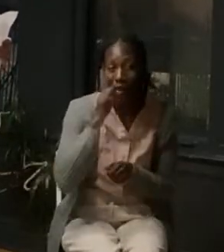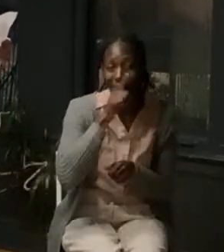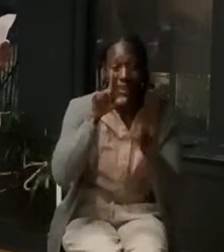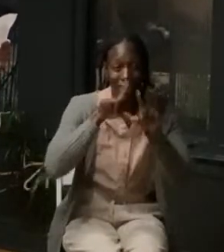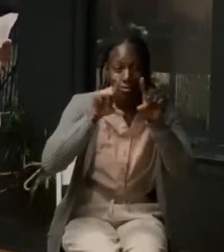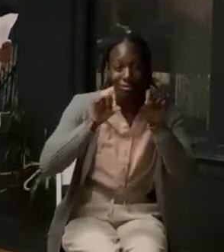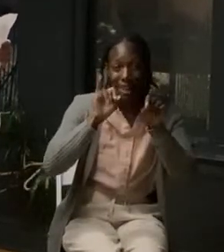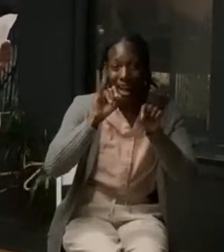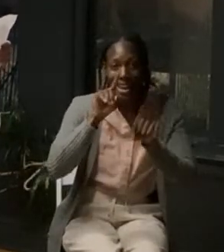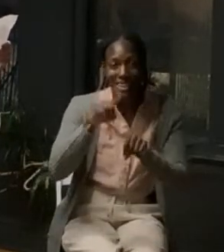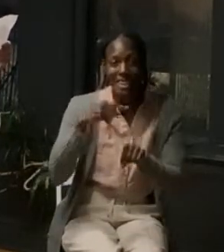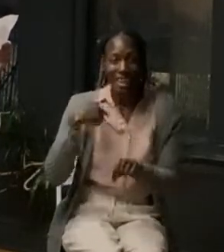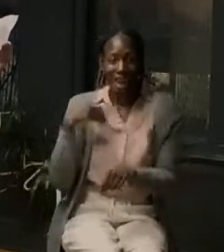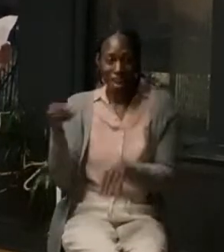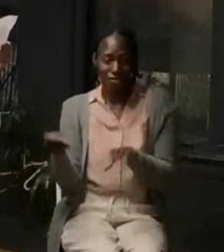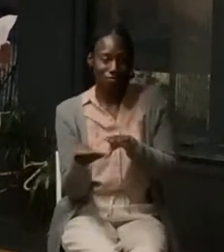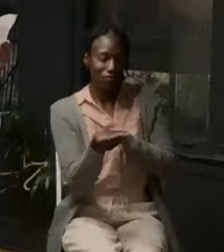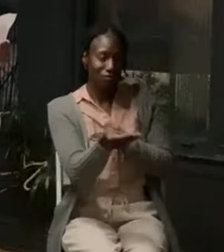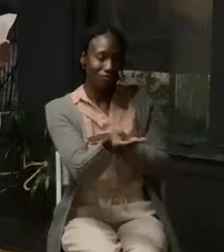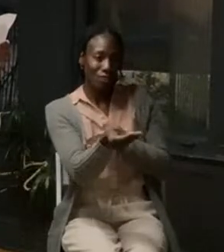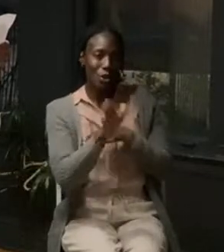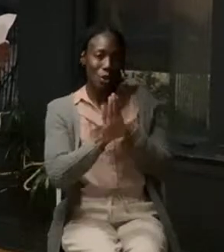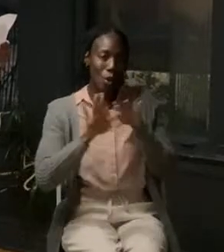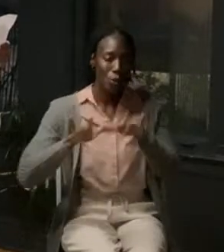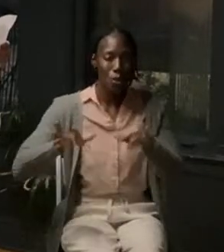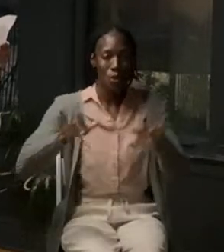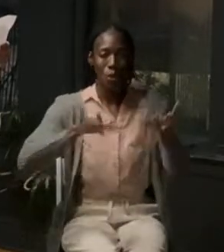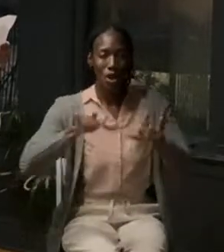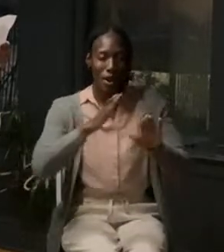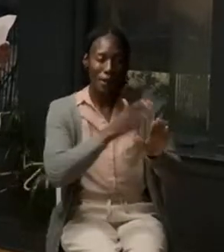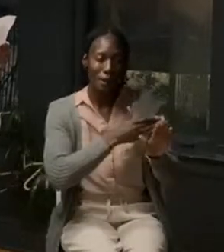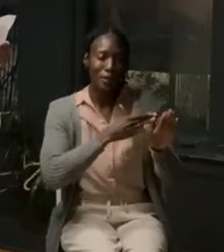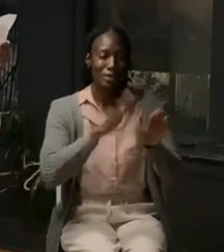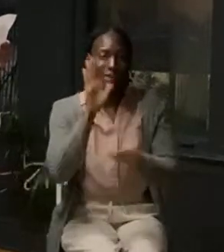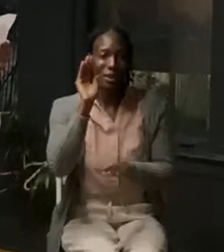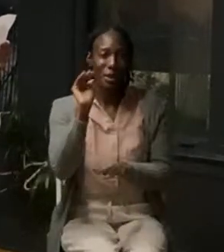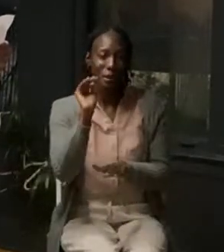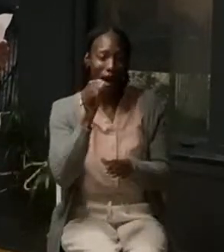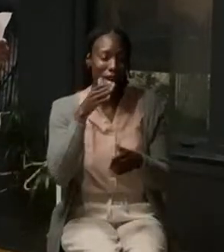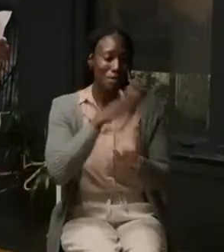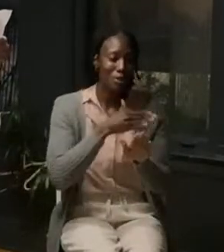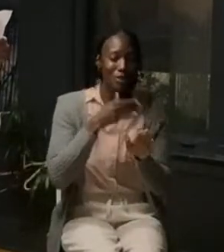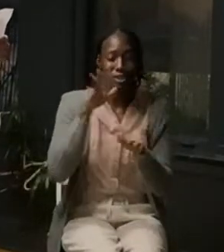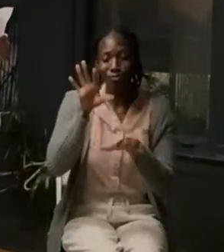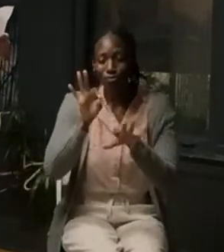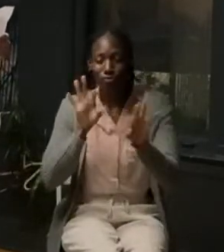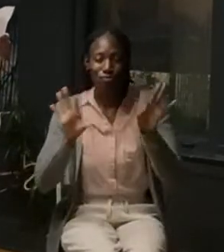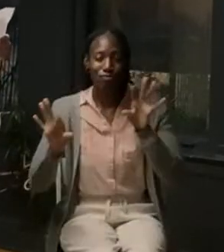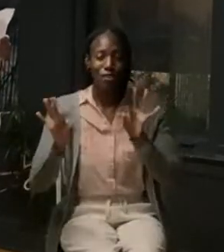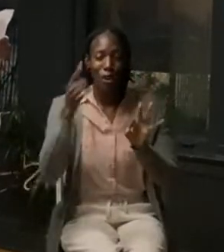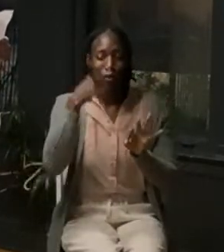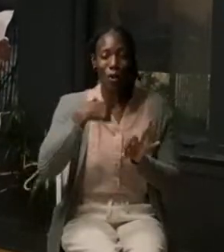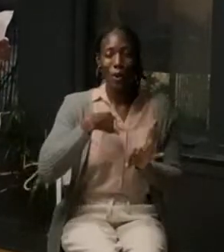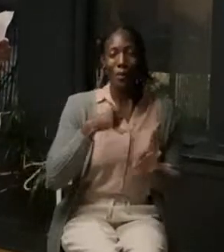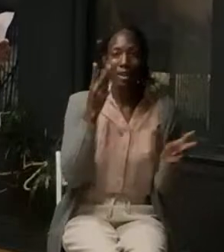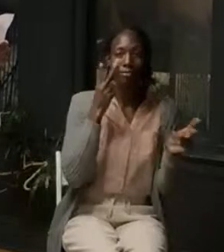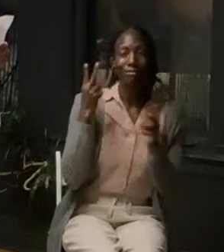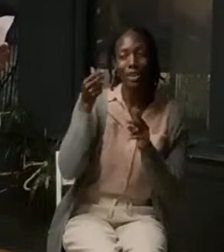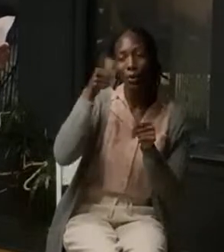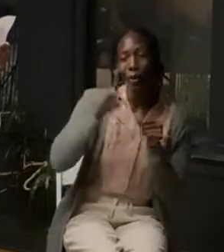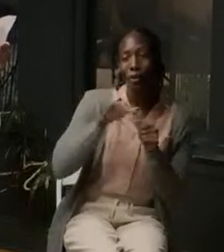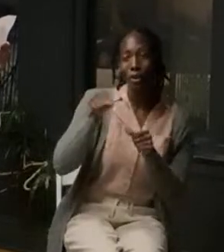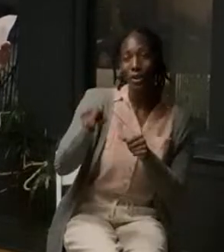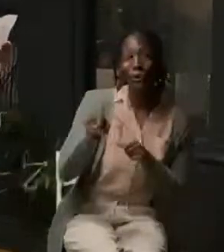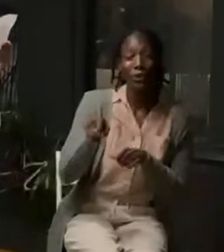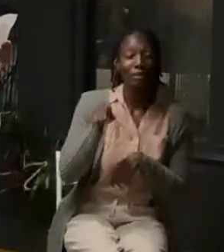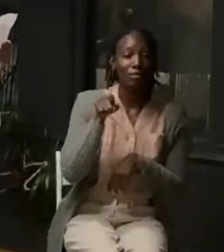in the tape of your recorded goodbye, selected for me to remember you. You lit clove cigarettes and I cried